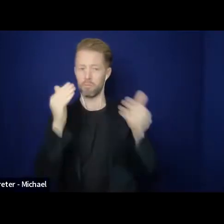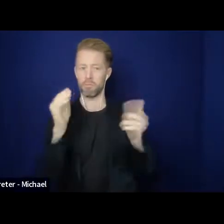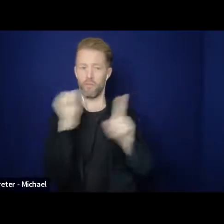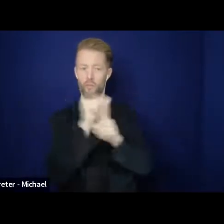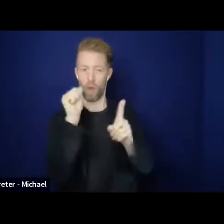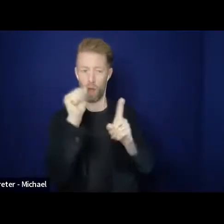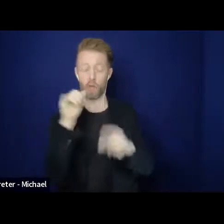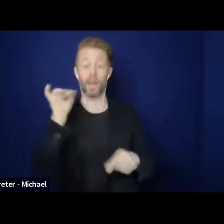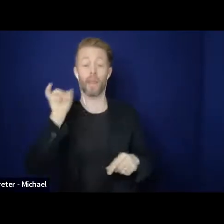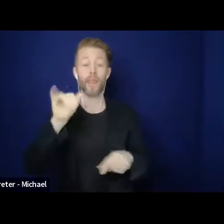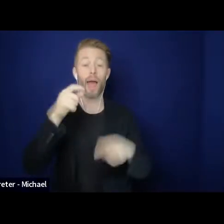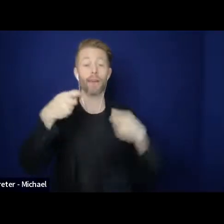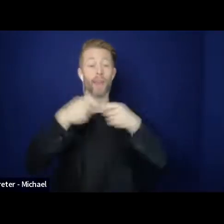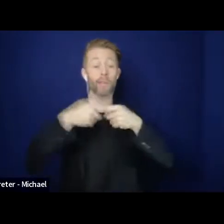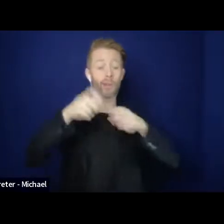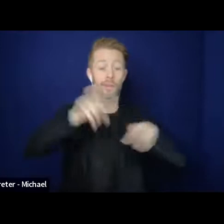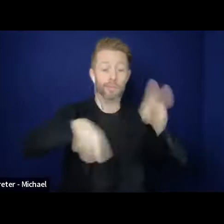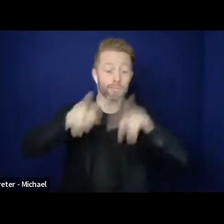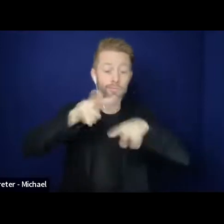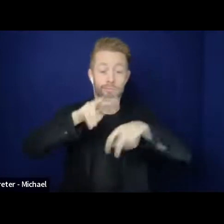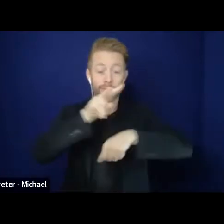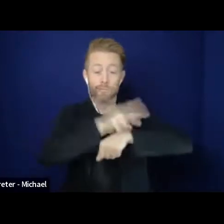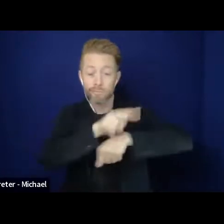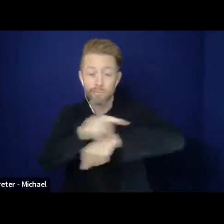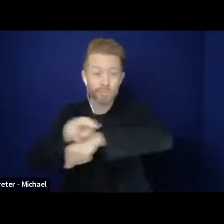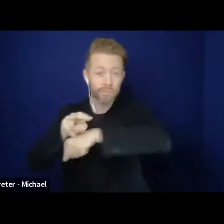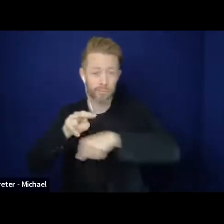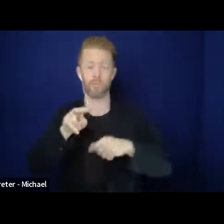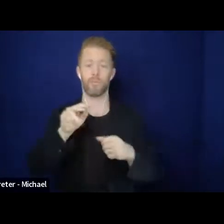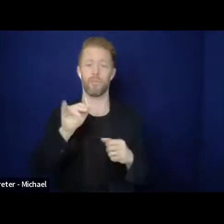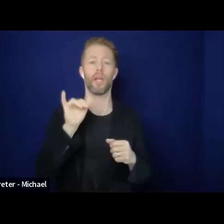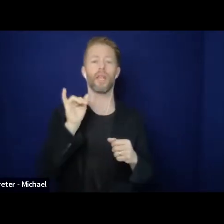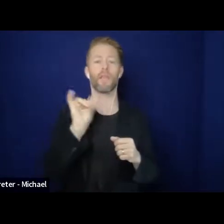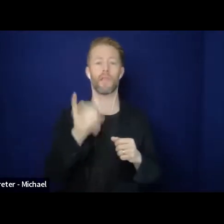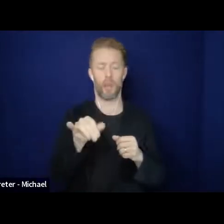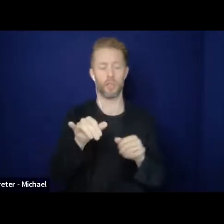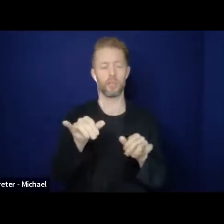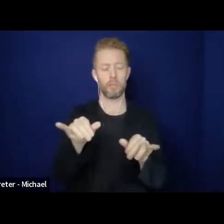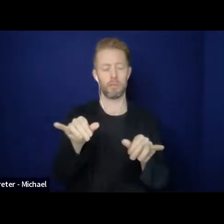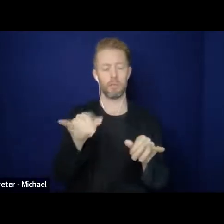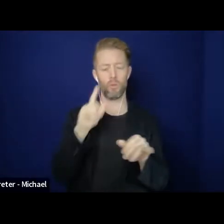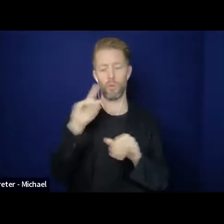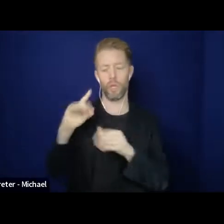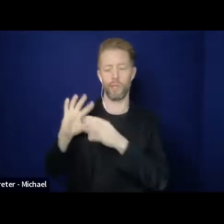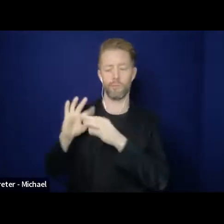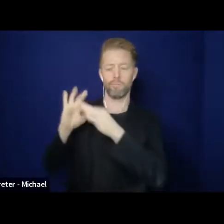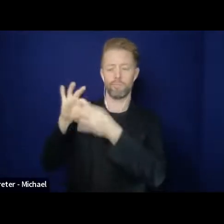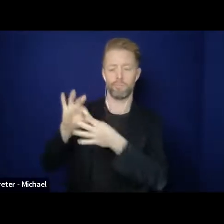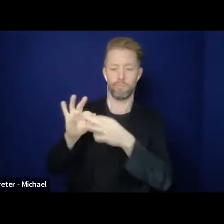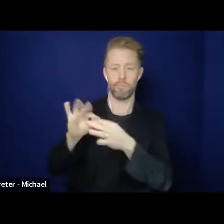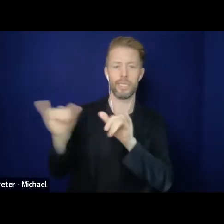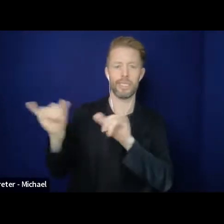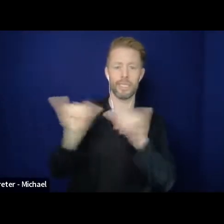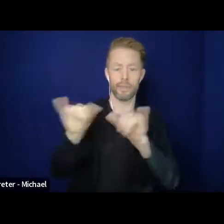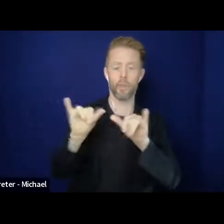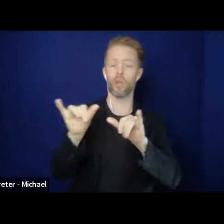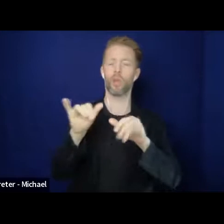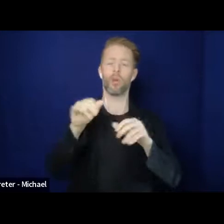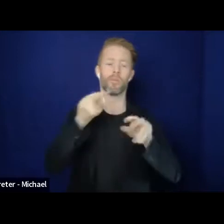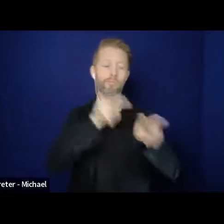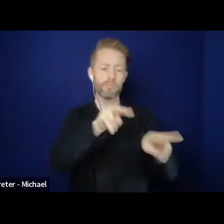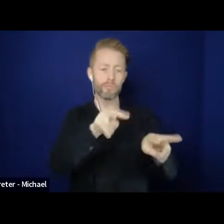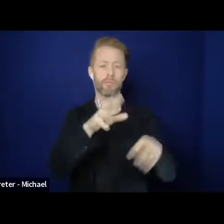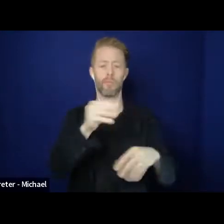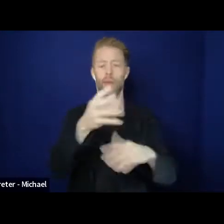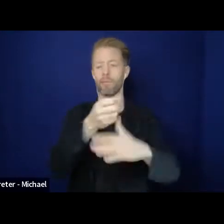control is simply an expansion of and an extension of similar technologies of surveillance and carcerality in a